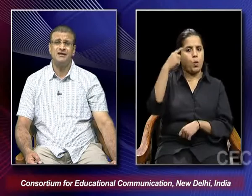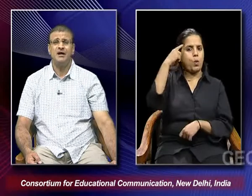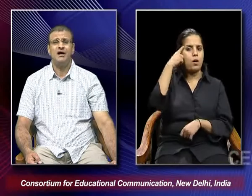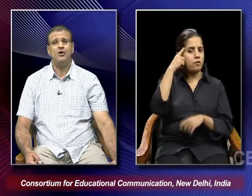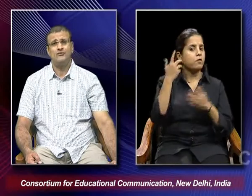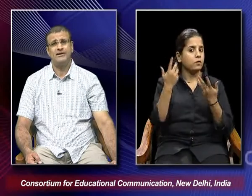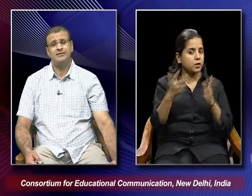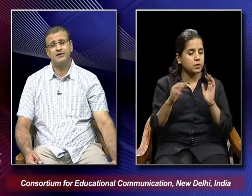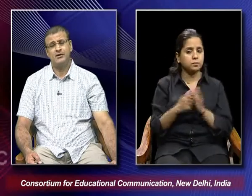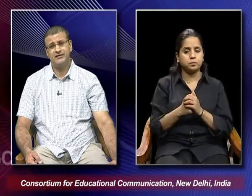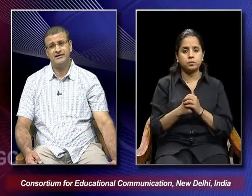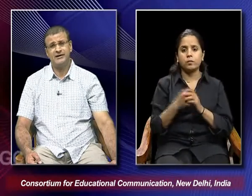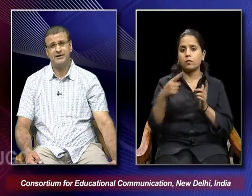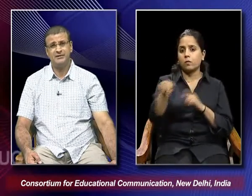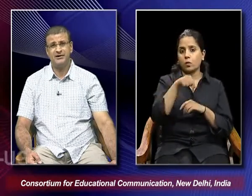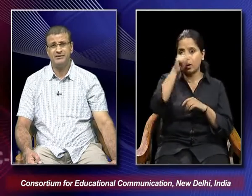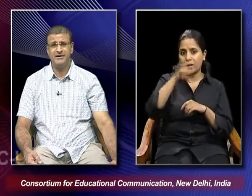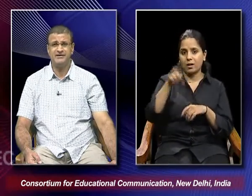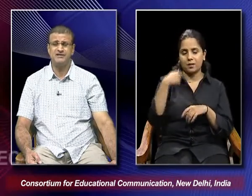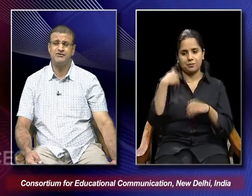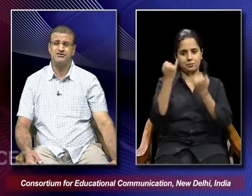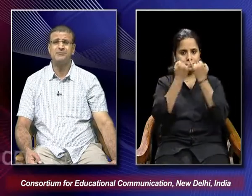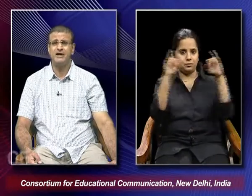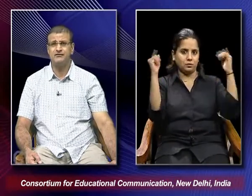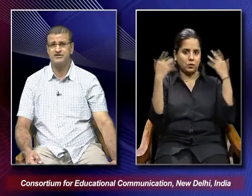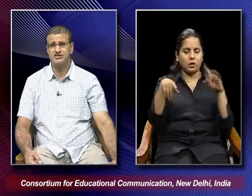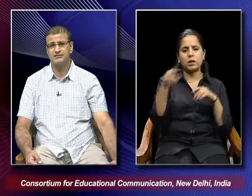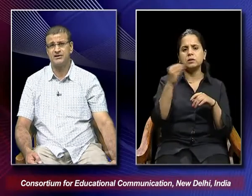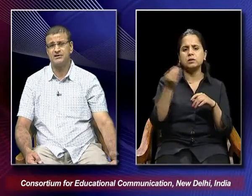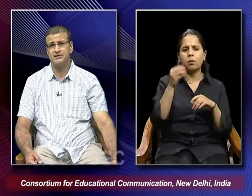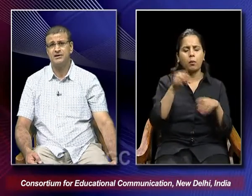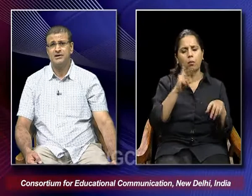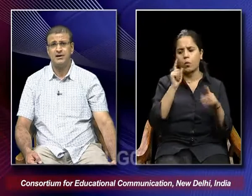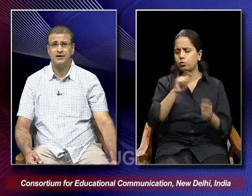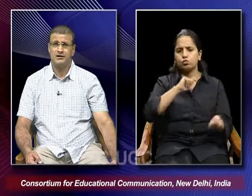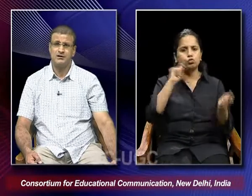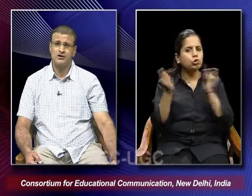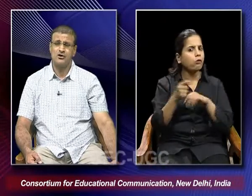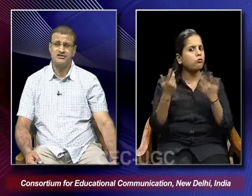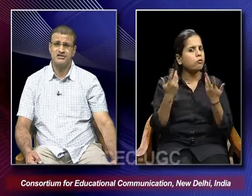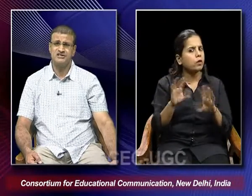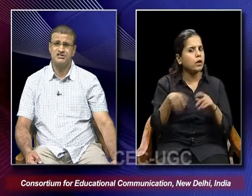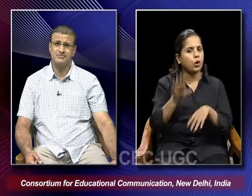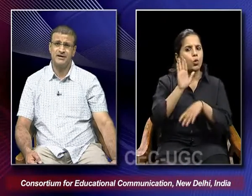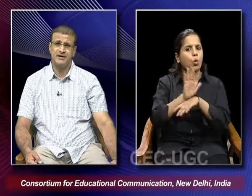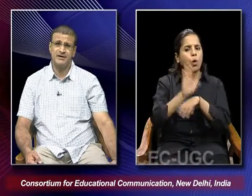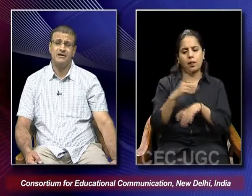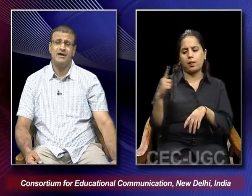that how when India became independent, there was some kind of a shift in the Congress